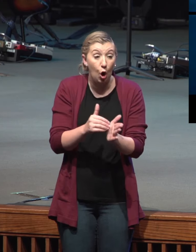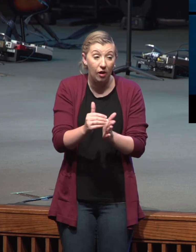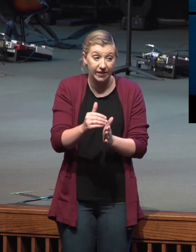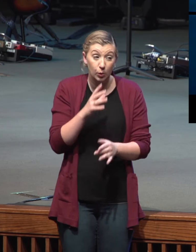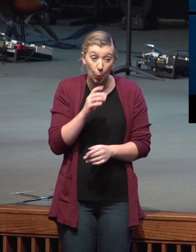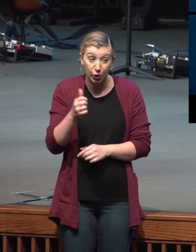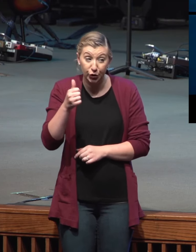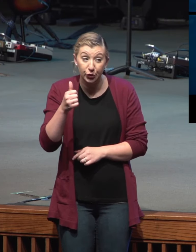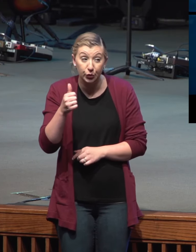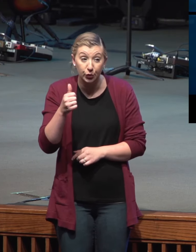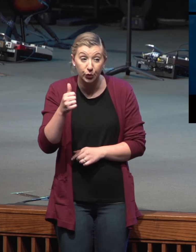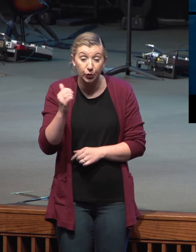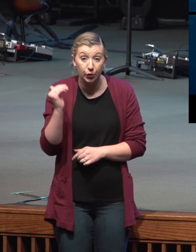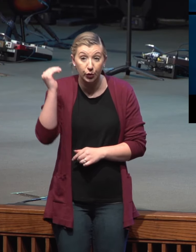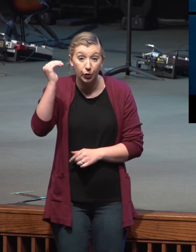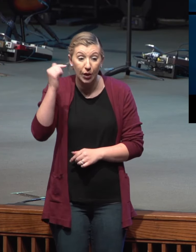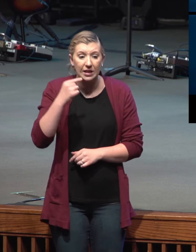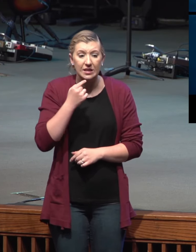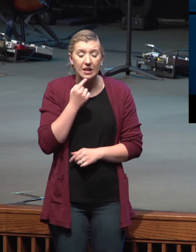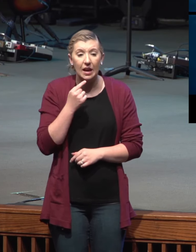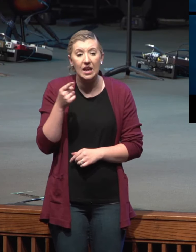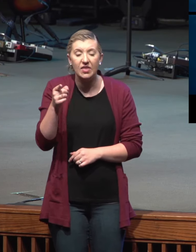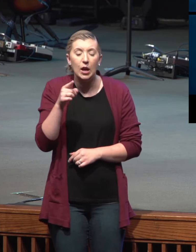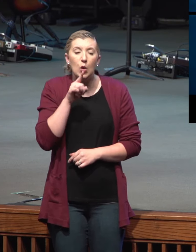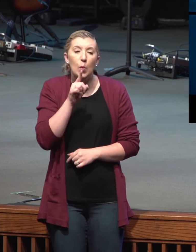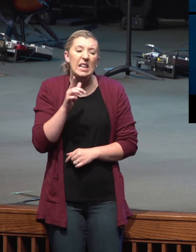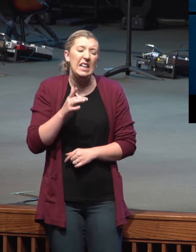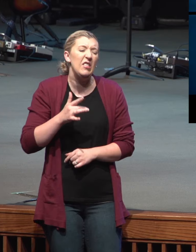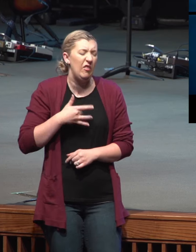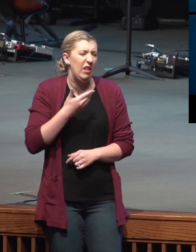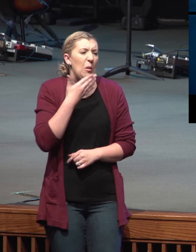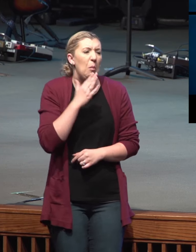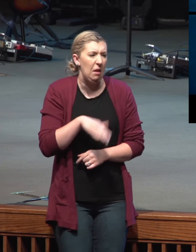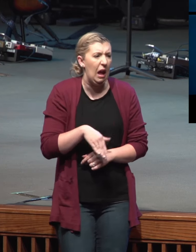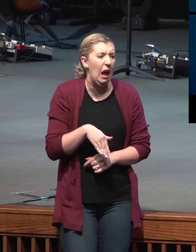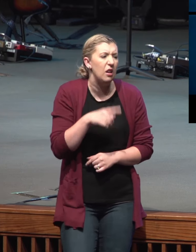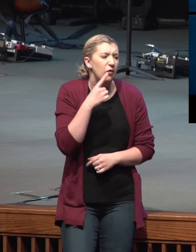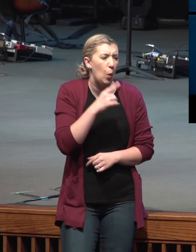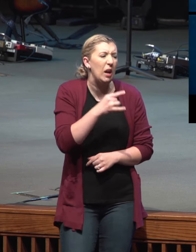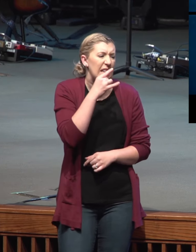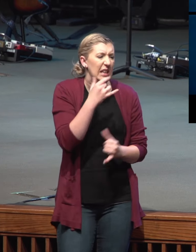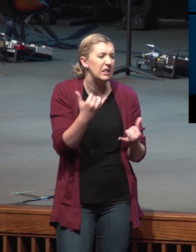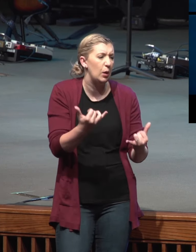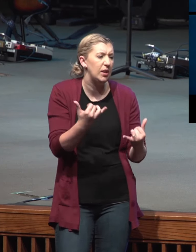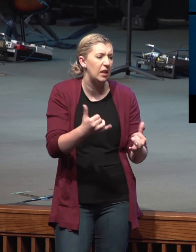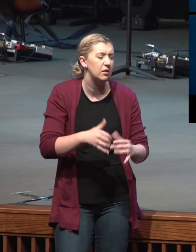older, say that they really feel bad for kids these days.